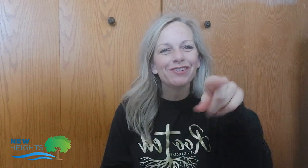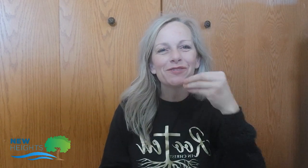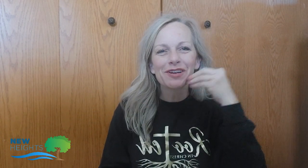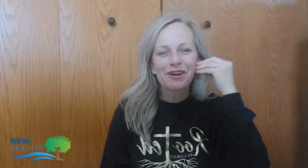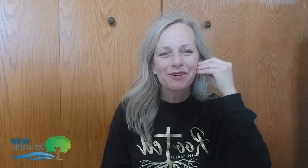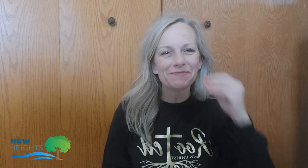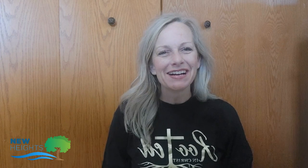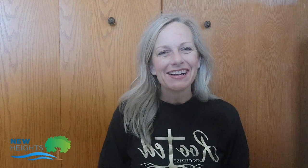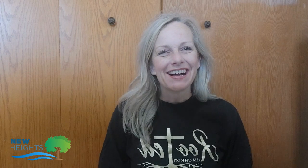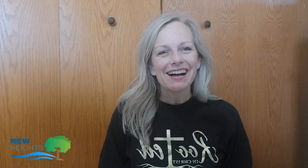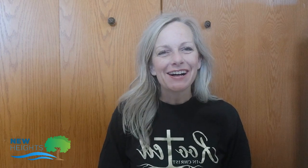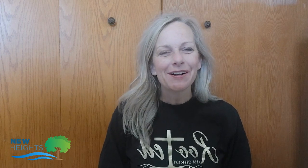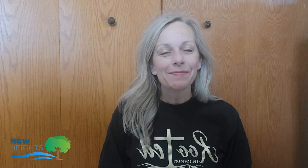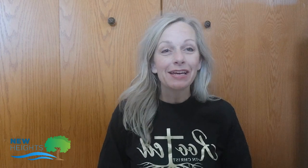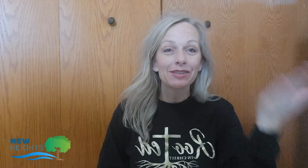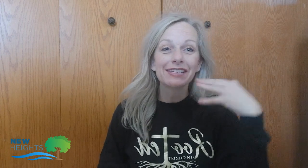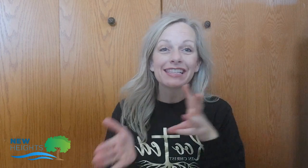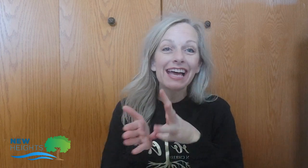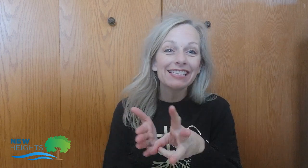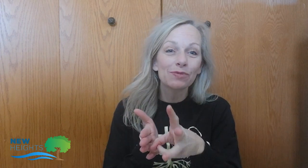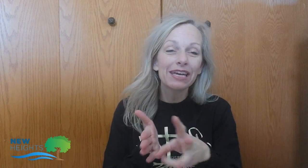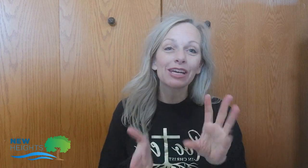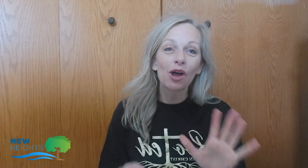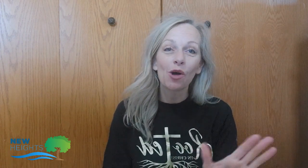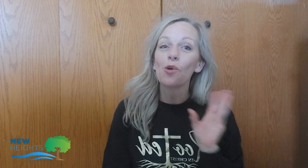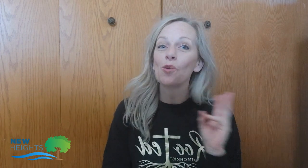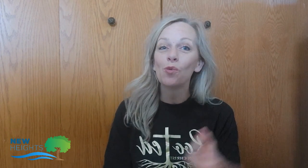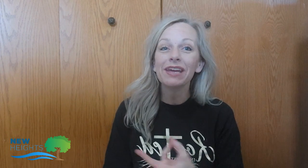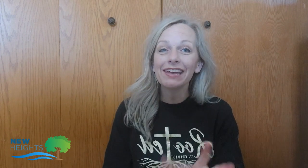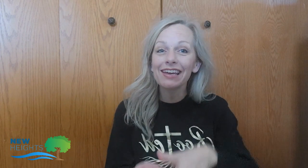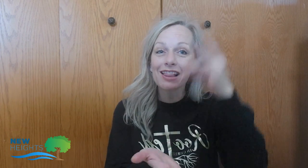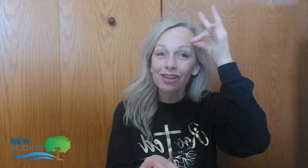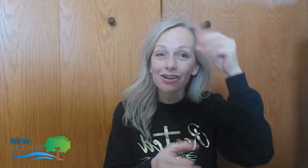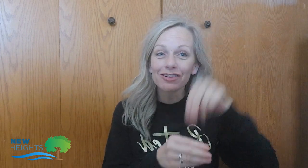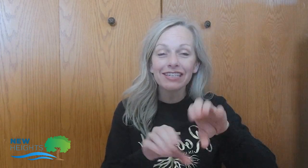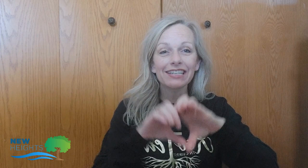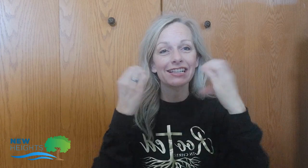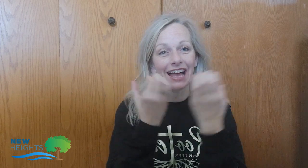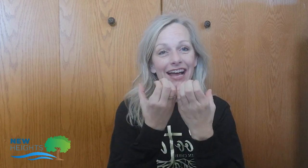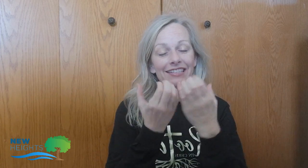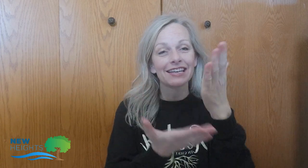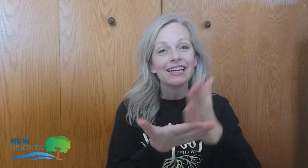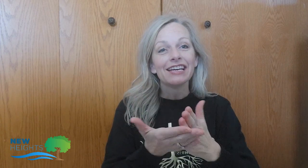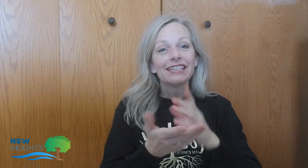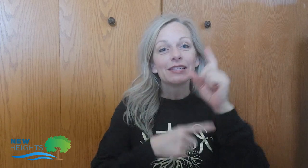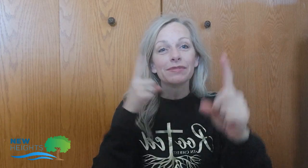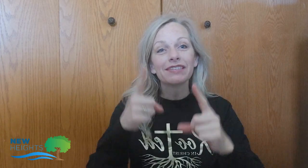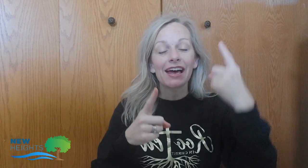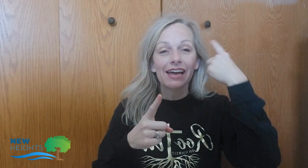all of you at home. So this last week, we learned in class some